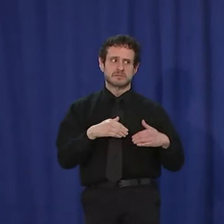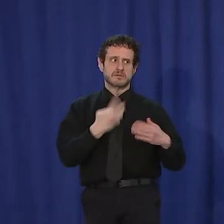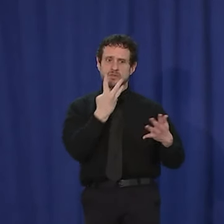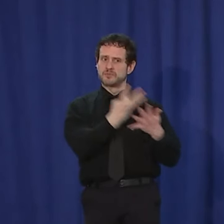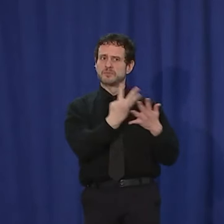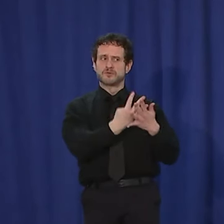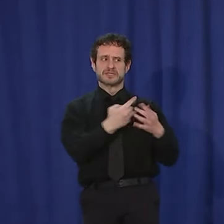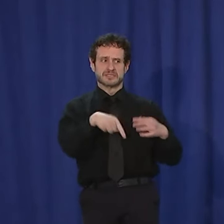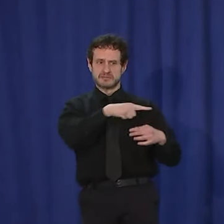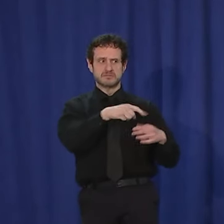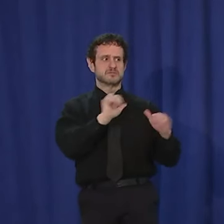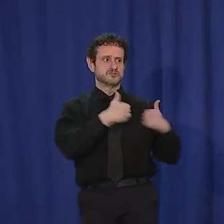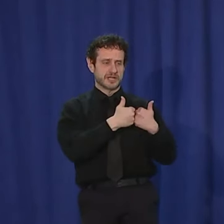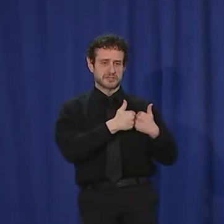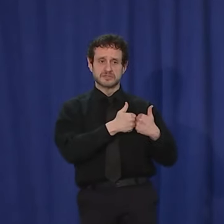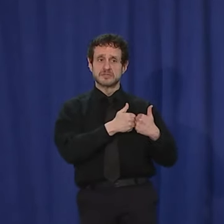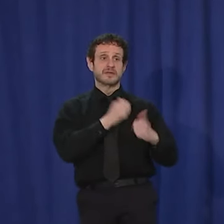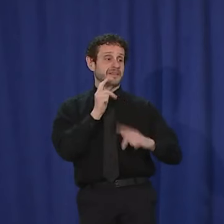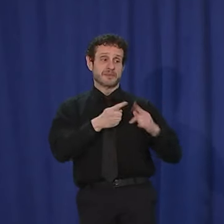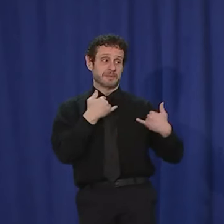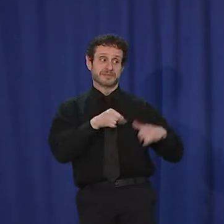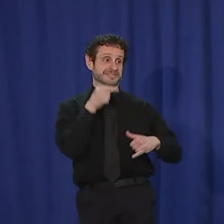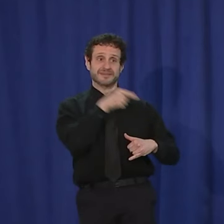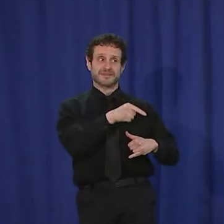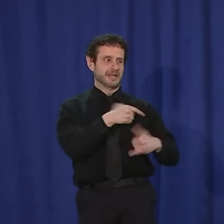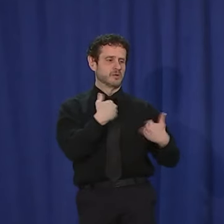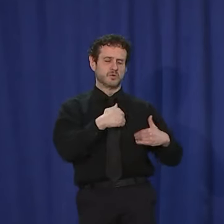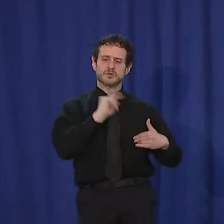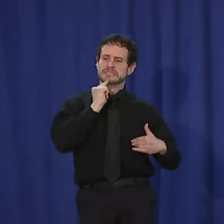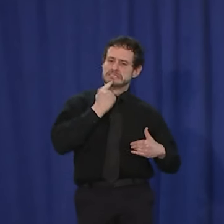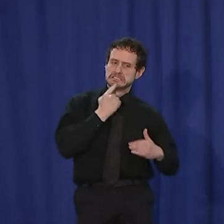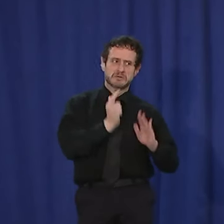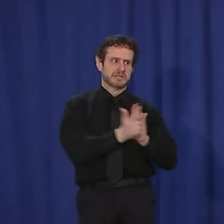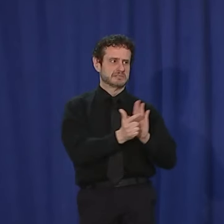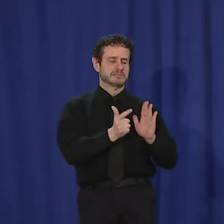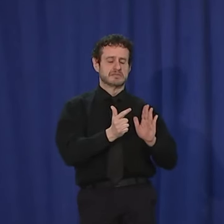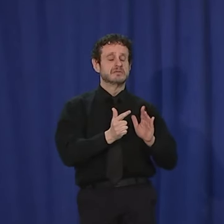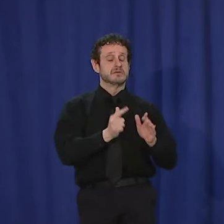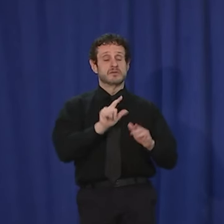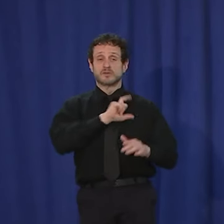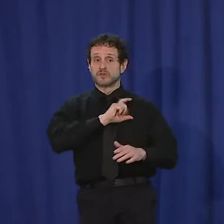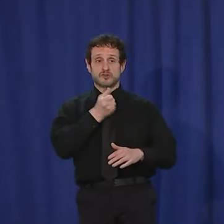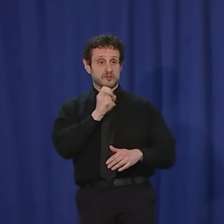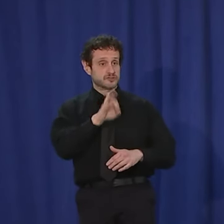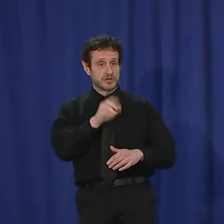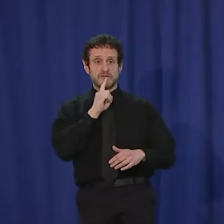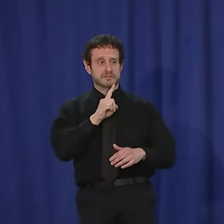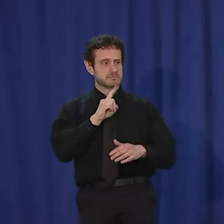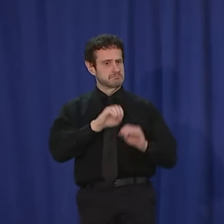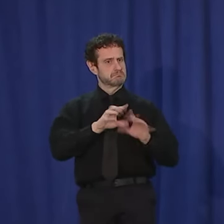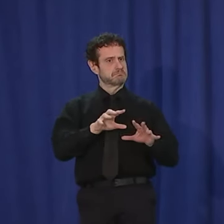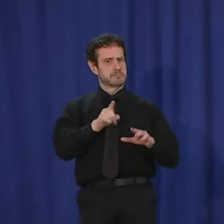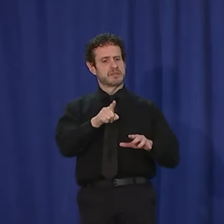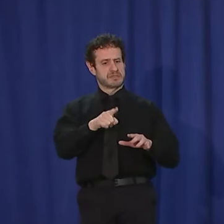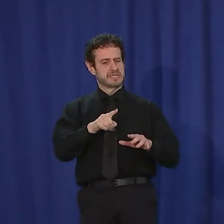challenge, and I think the sheriff has not shied away from being very clear about that challenge and the steps that they